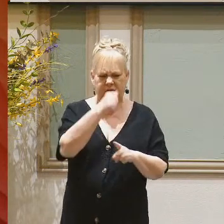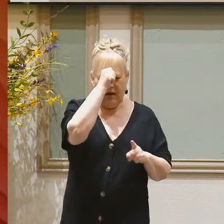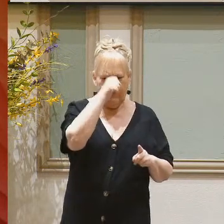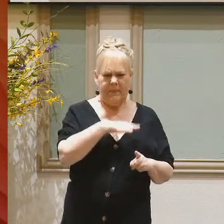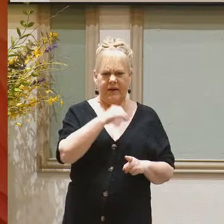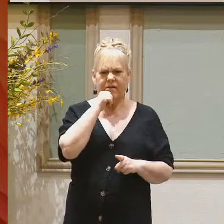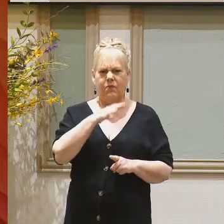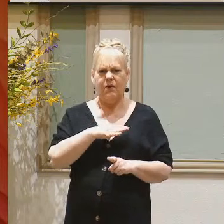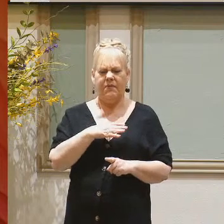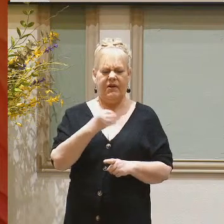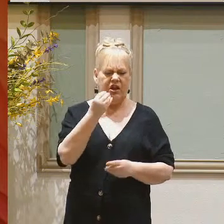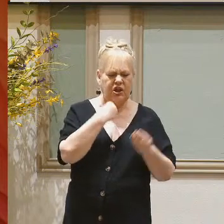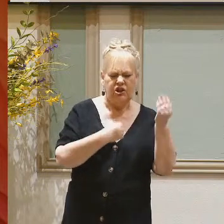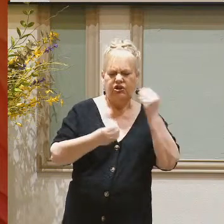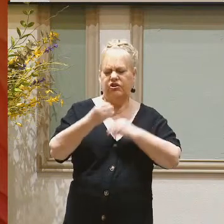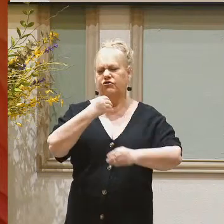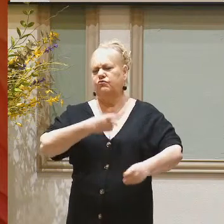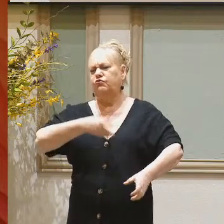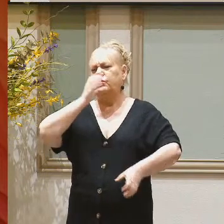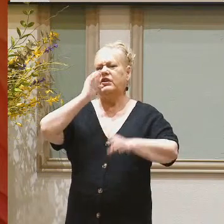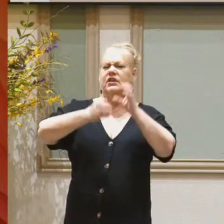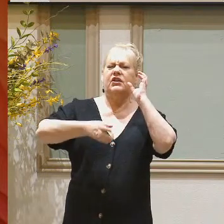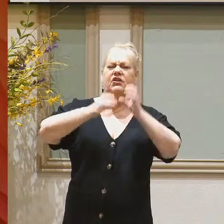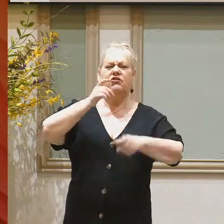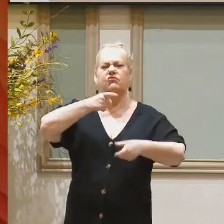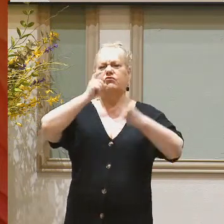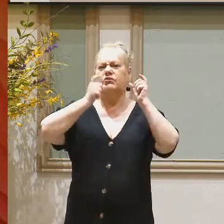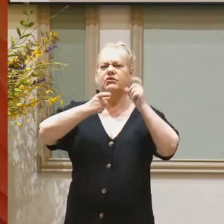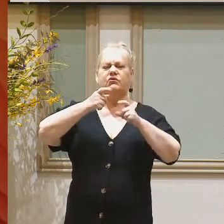women, and to eat and to drink and to get drunk.